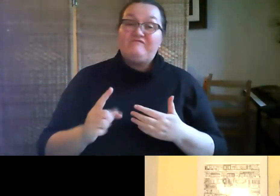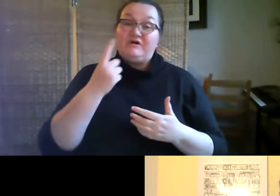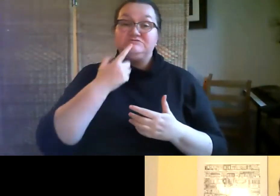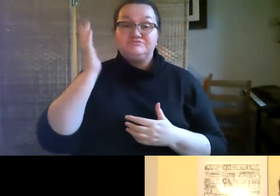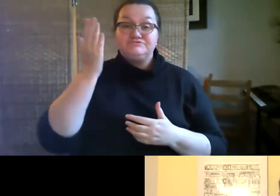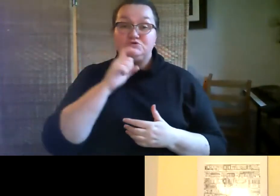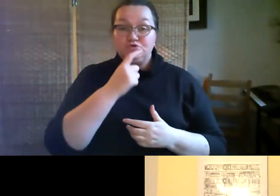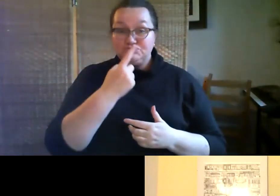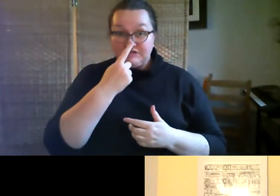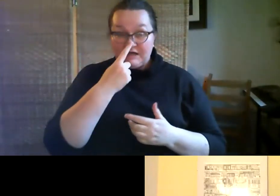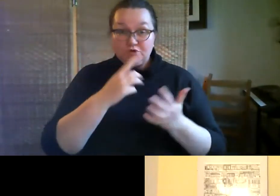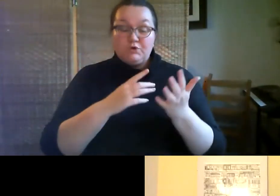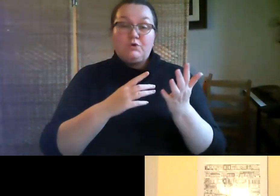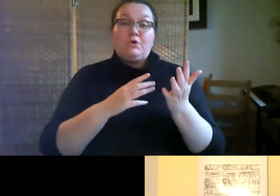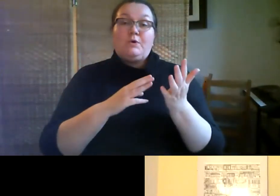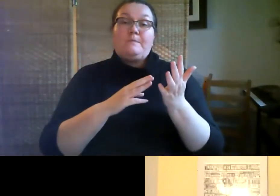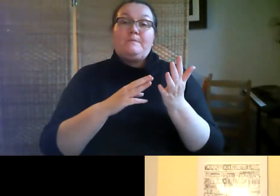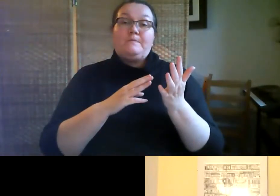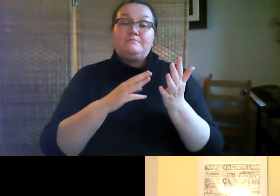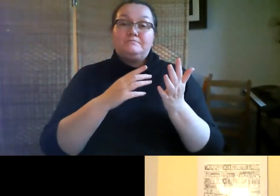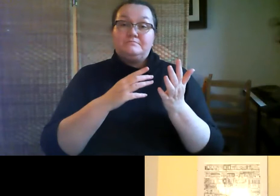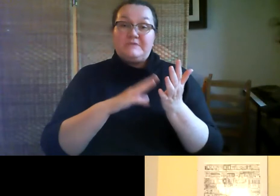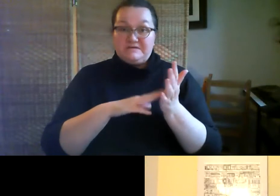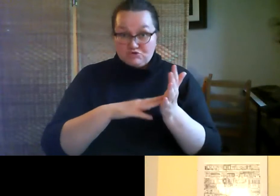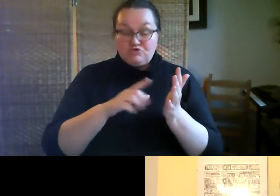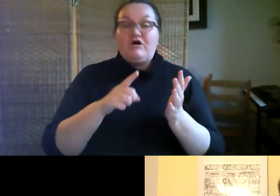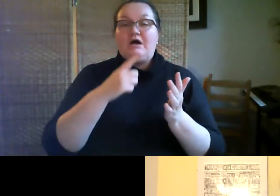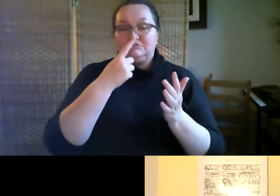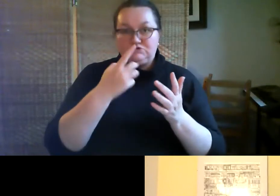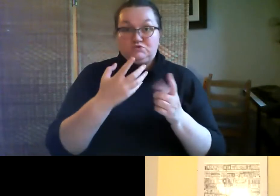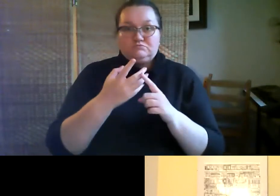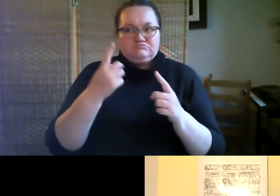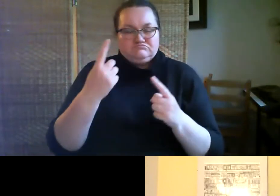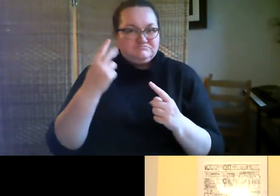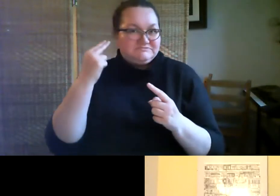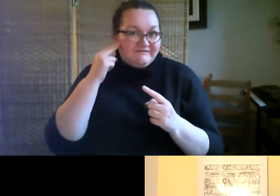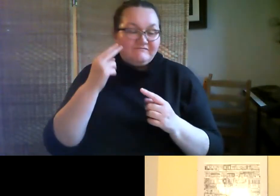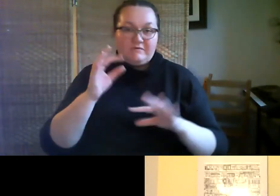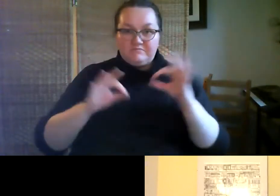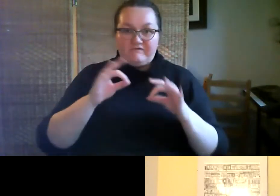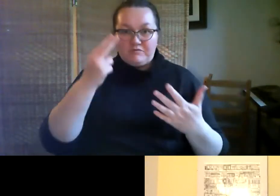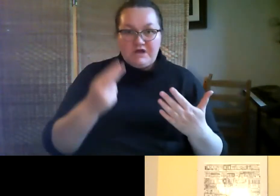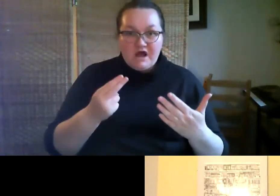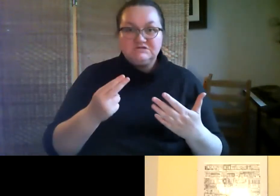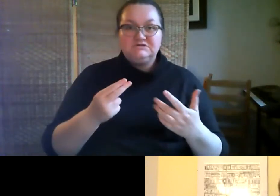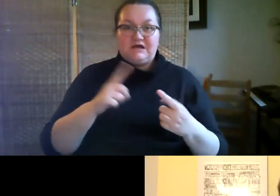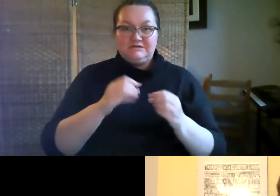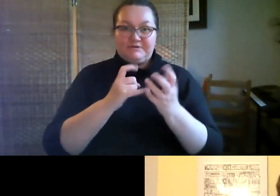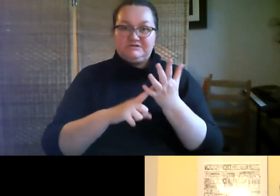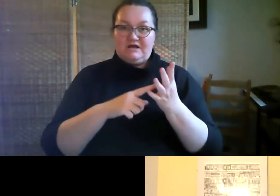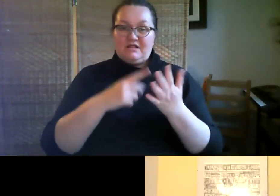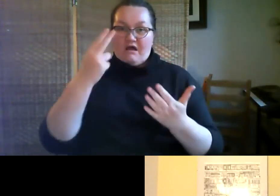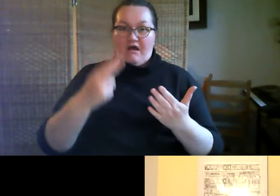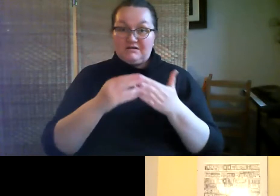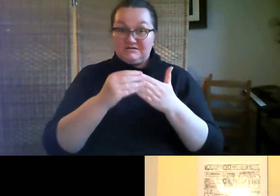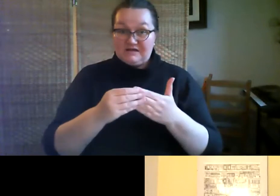Chisato Minamimura. She is a deaf performance artist and British Sign Language art guide. Today,